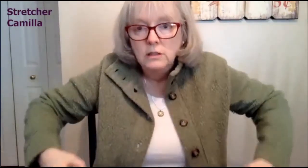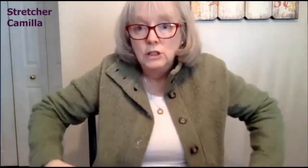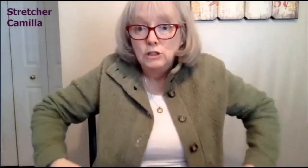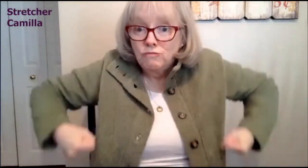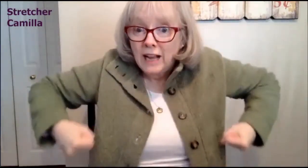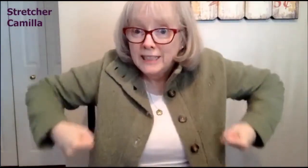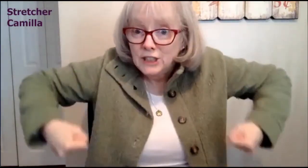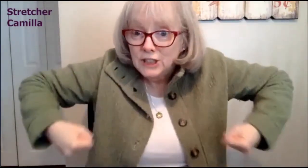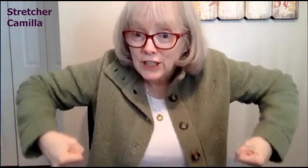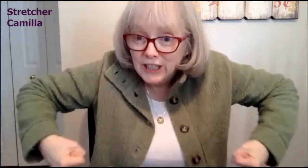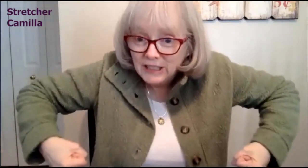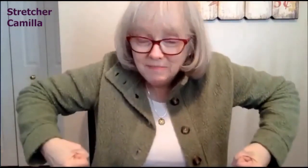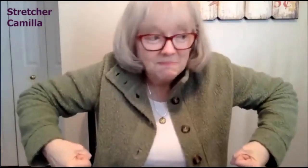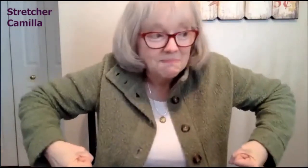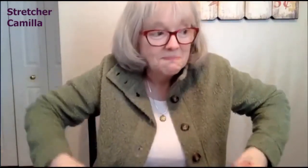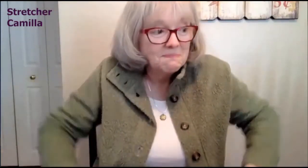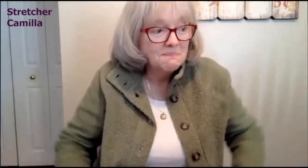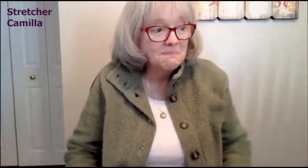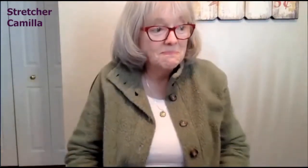Stretcher.